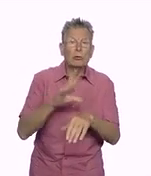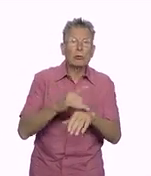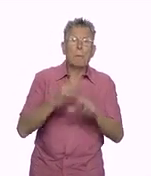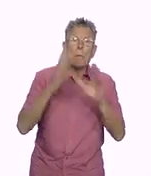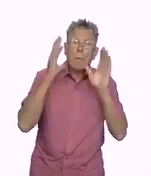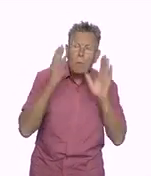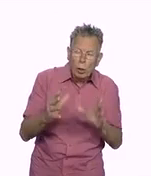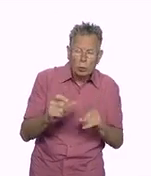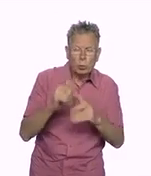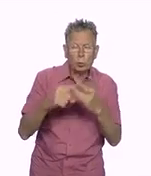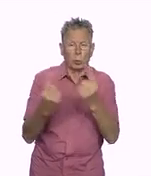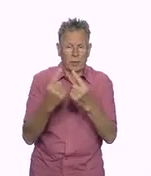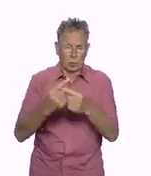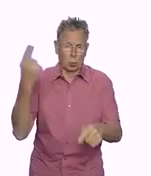compromised.